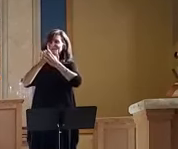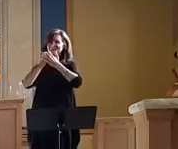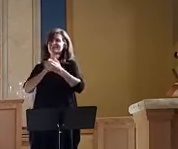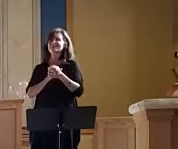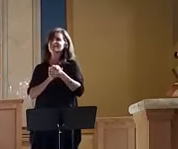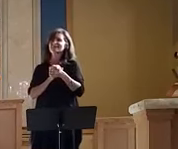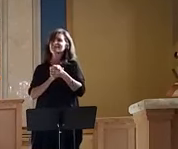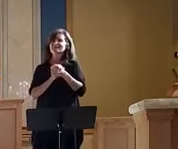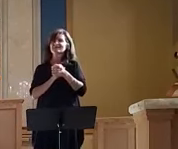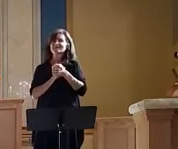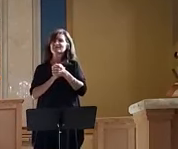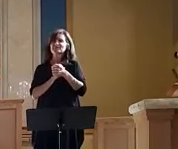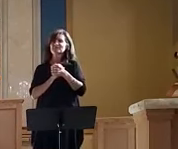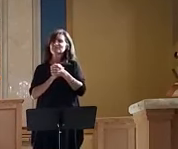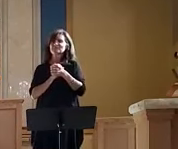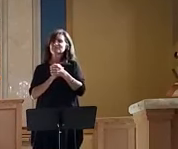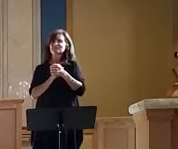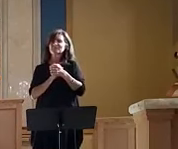help.